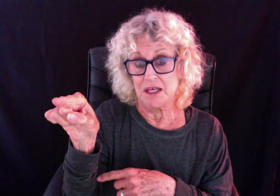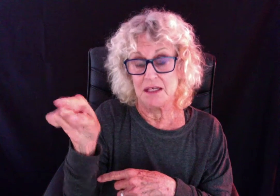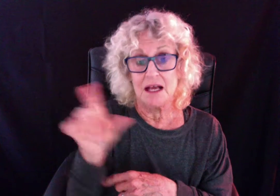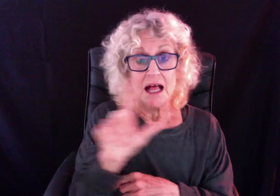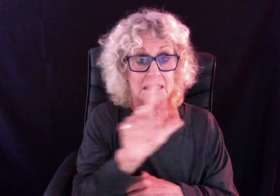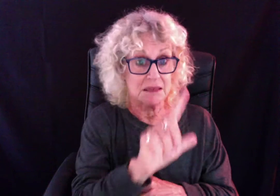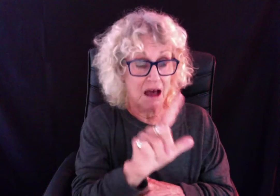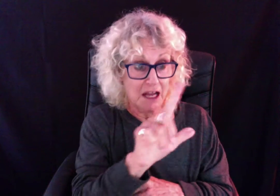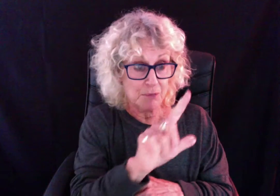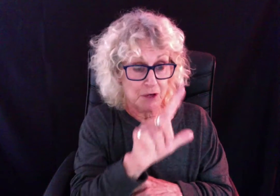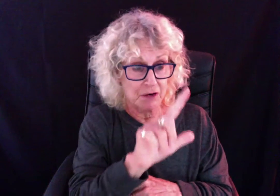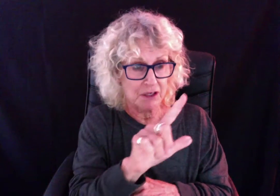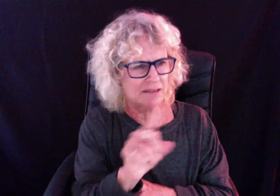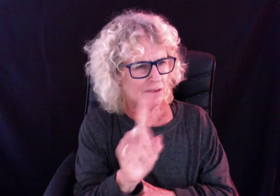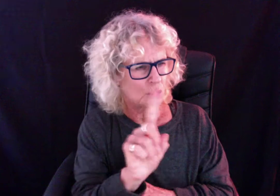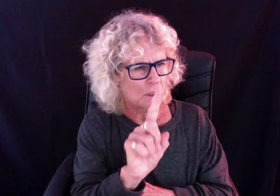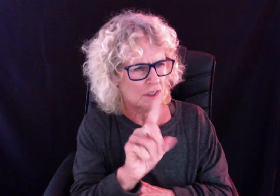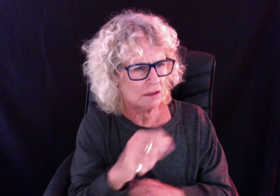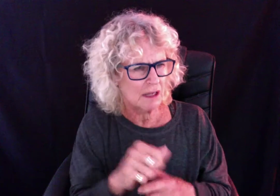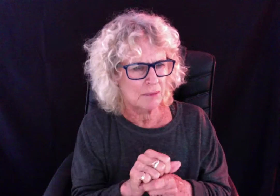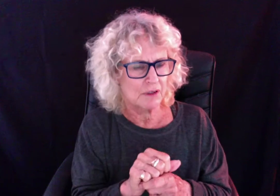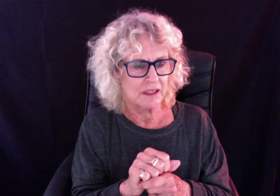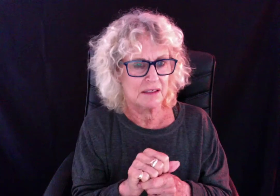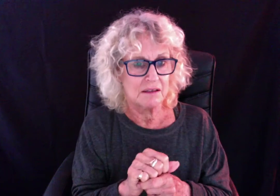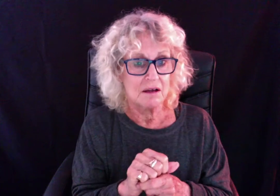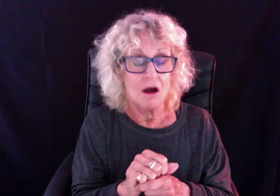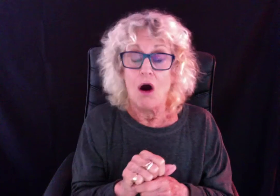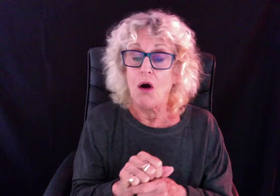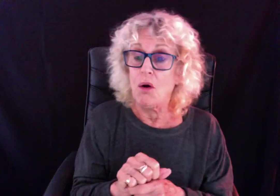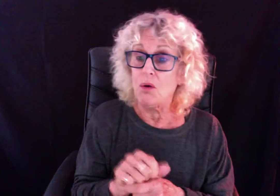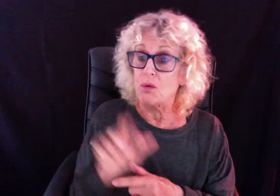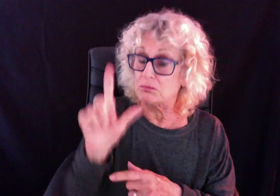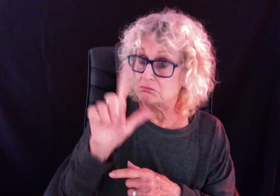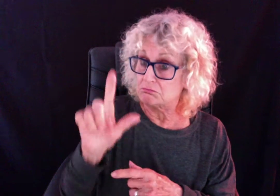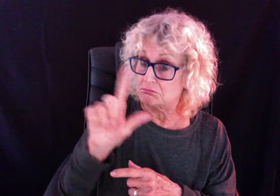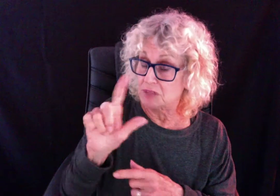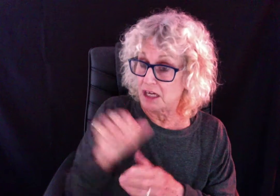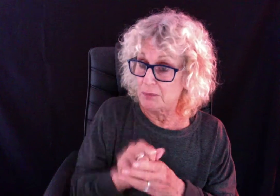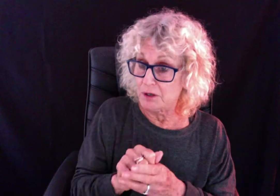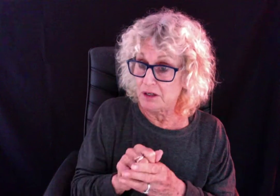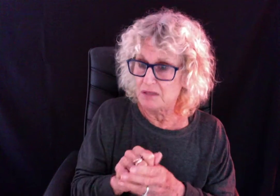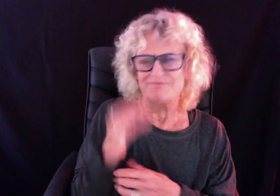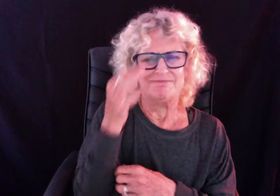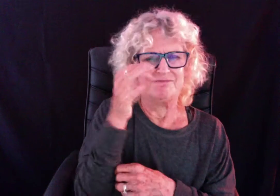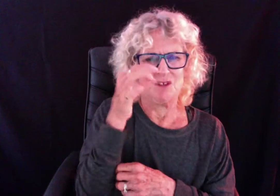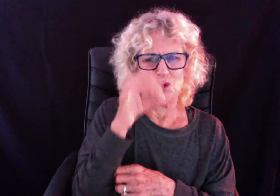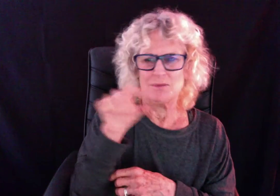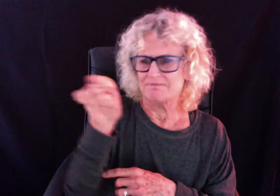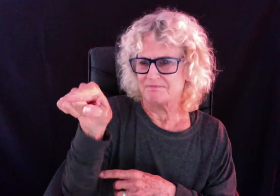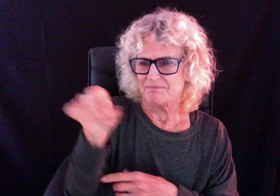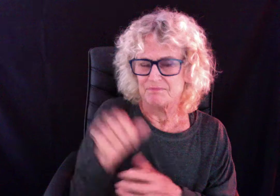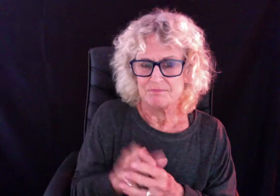okay, library. Where's the library? Oh, library? It's